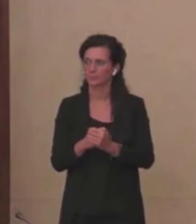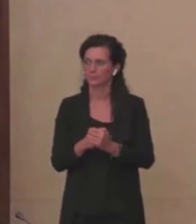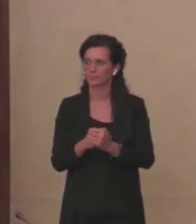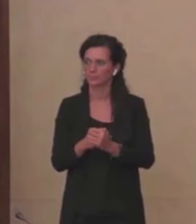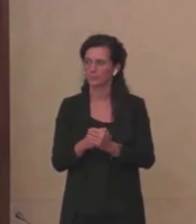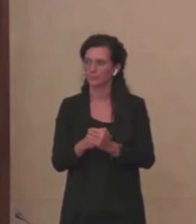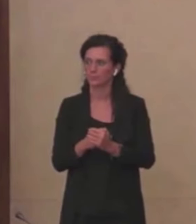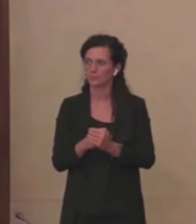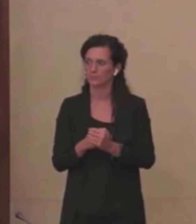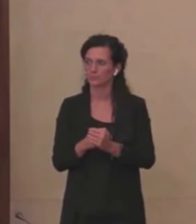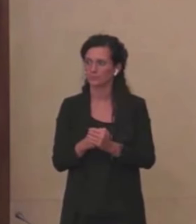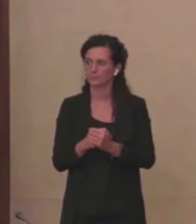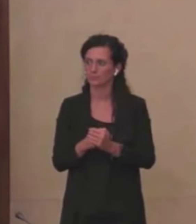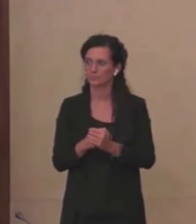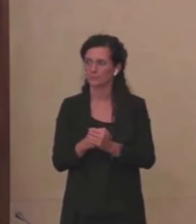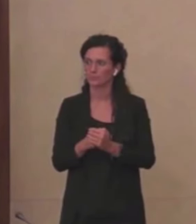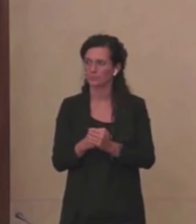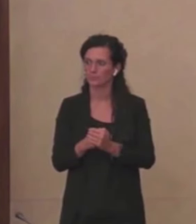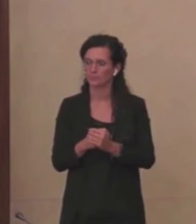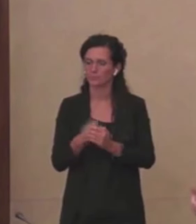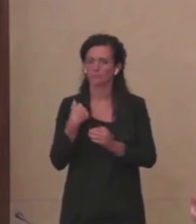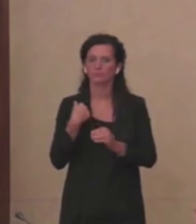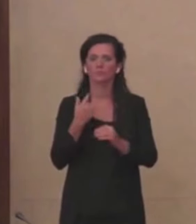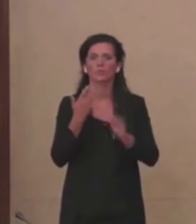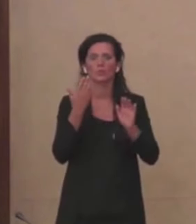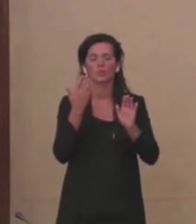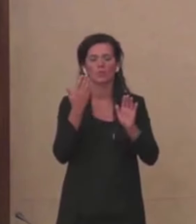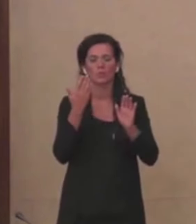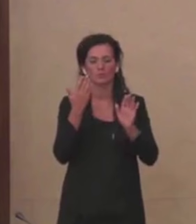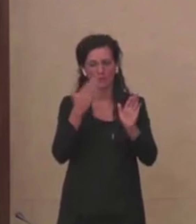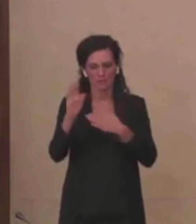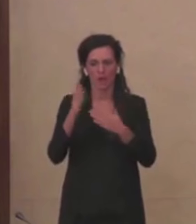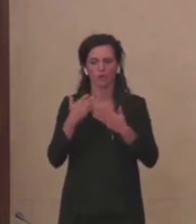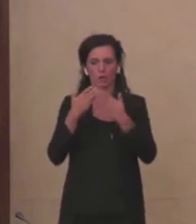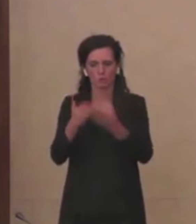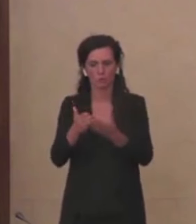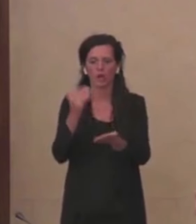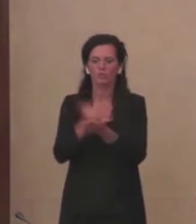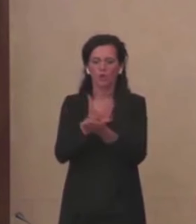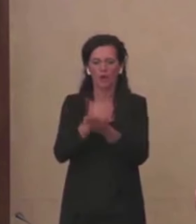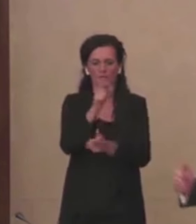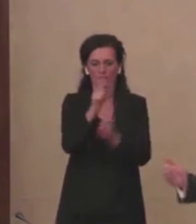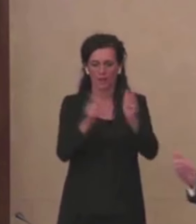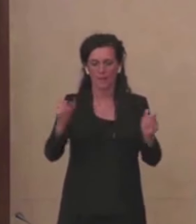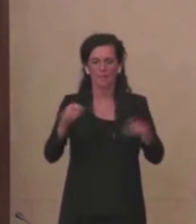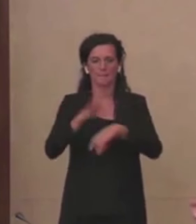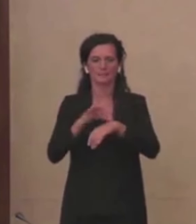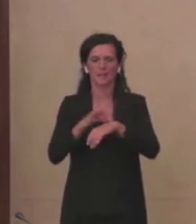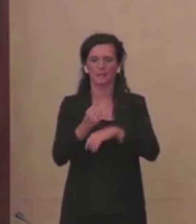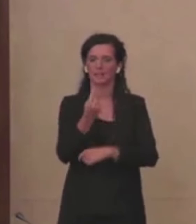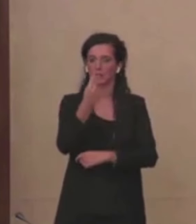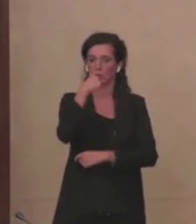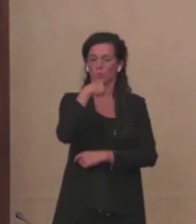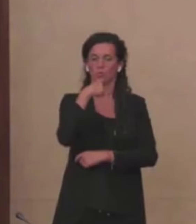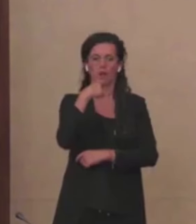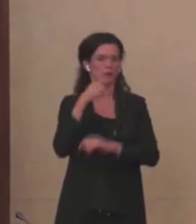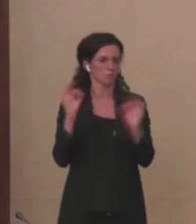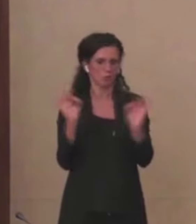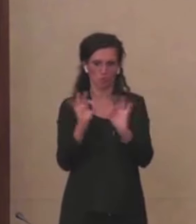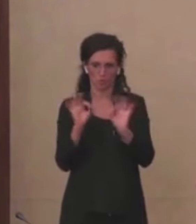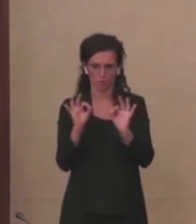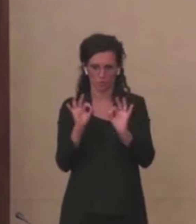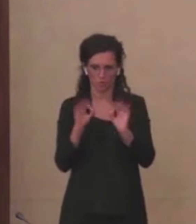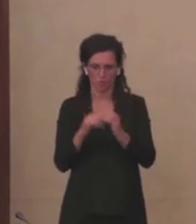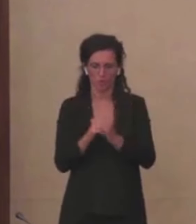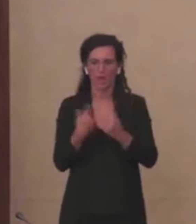And here we are, still without an approval on a drug that is very, very effective,